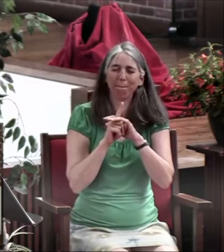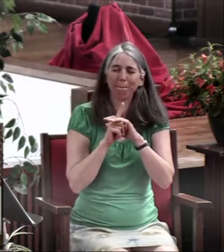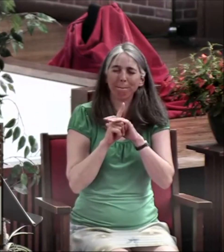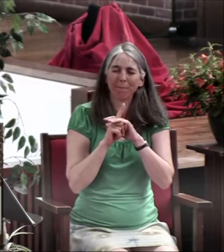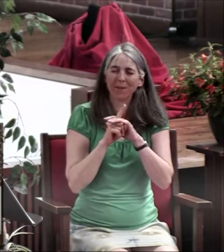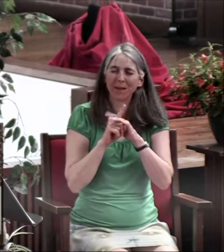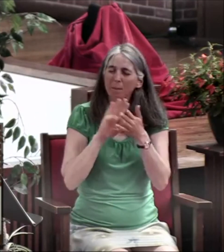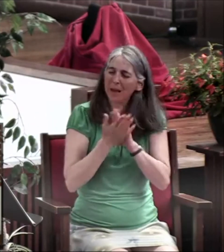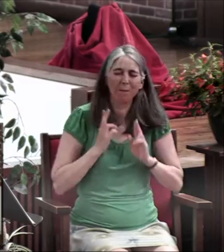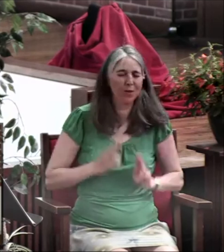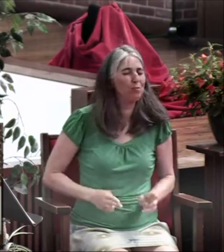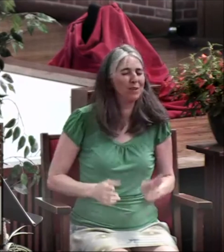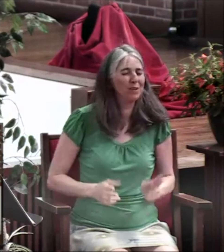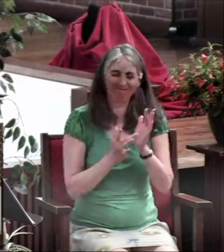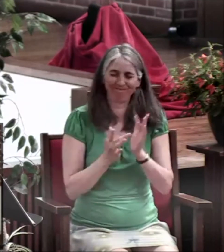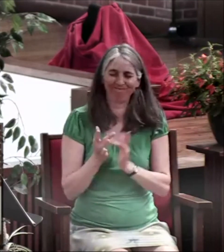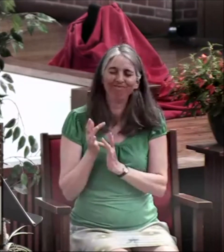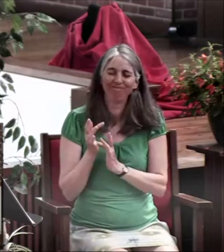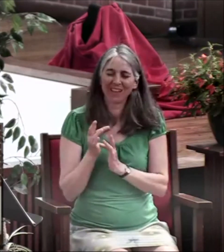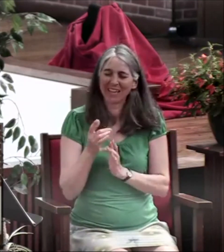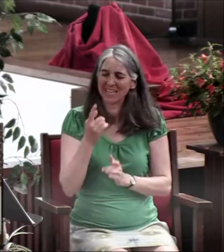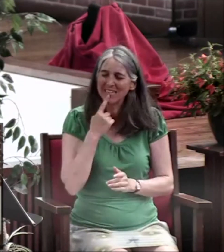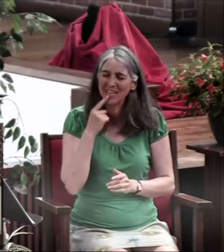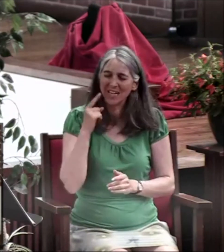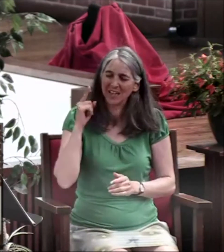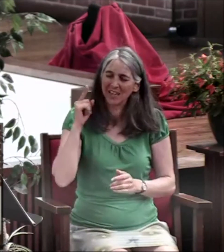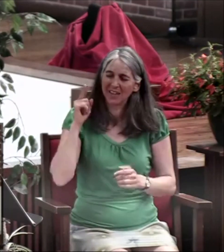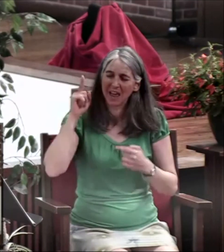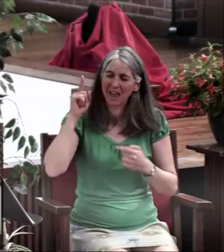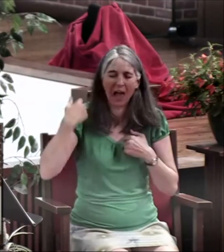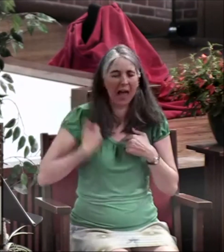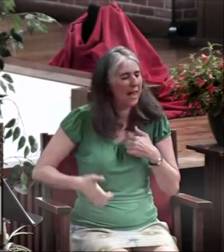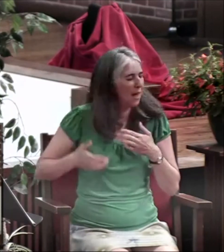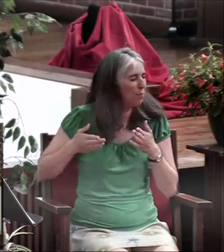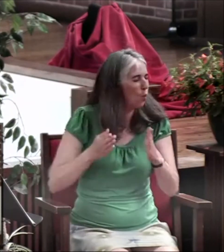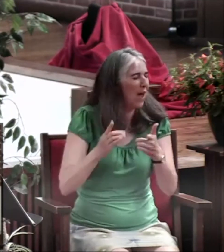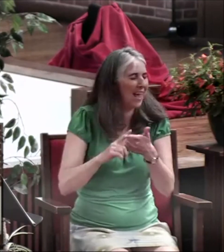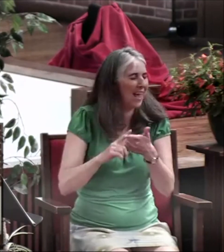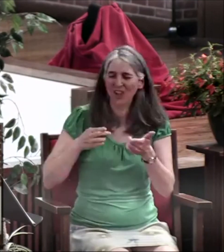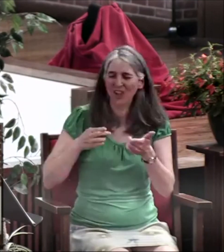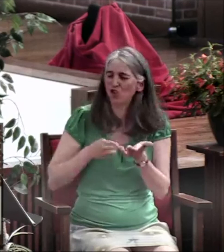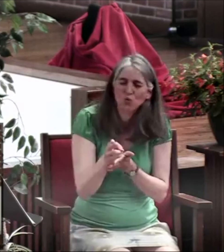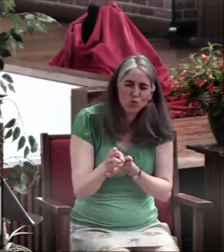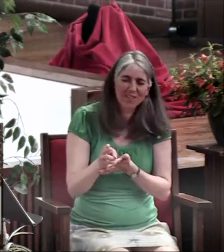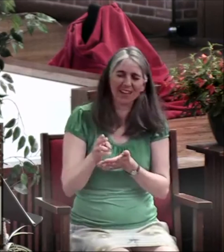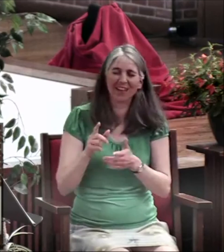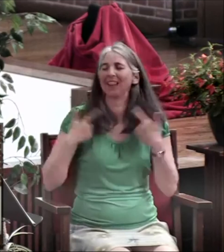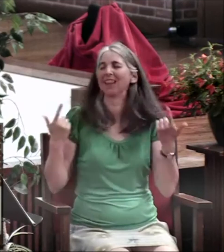in human form and say that you are the way, the truth, and the life.